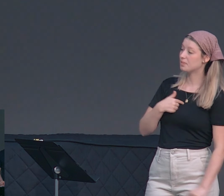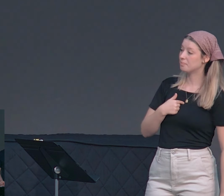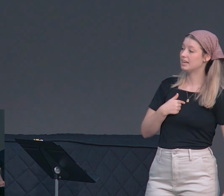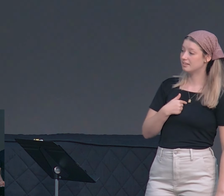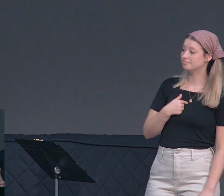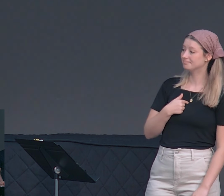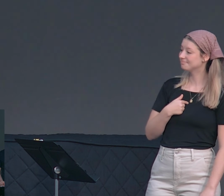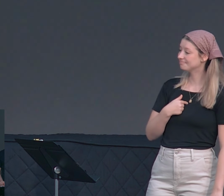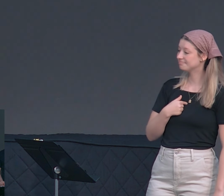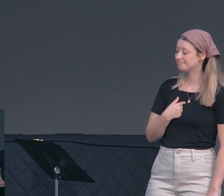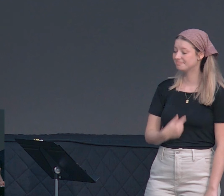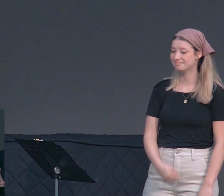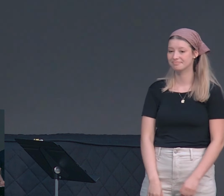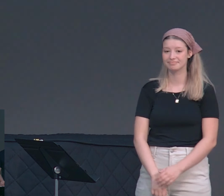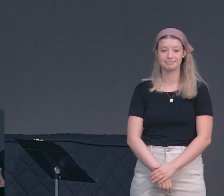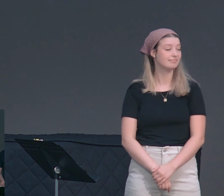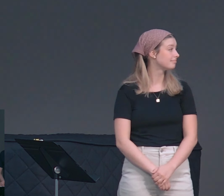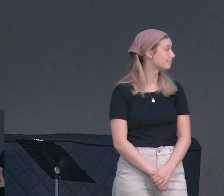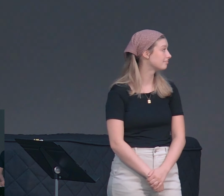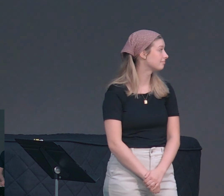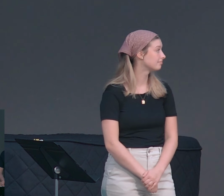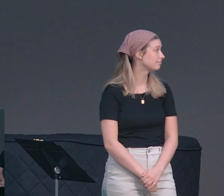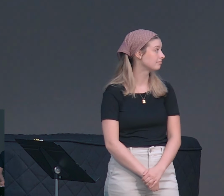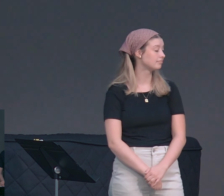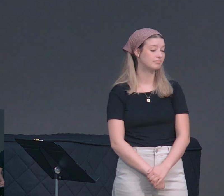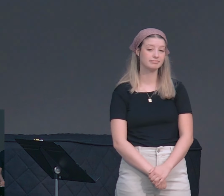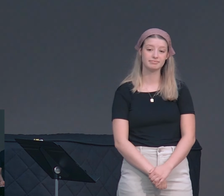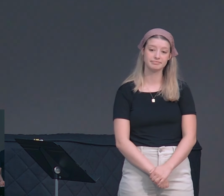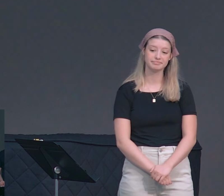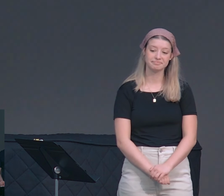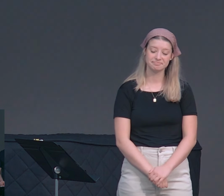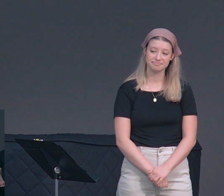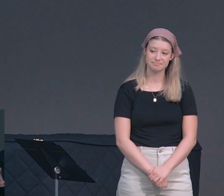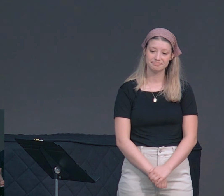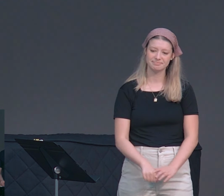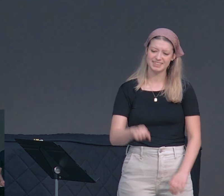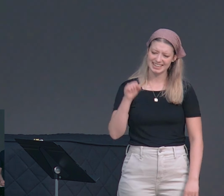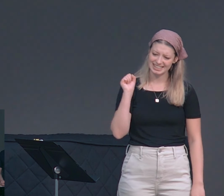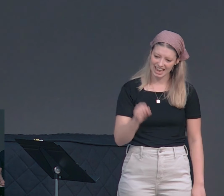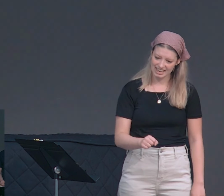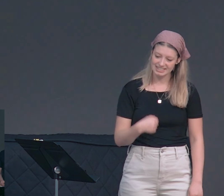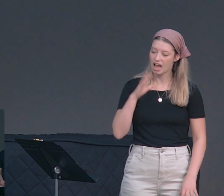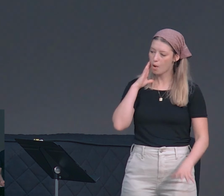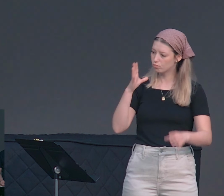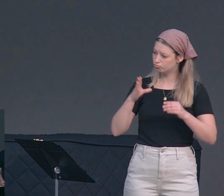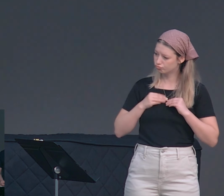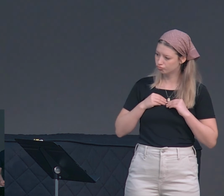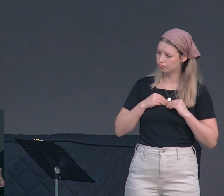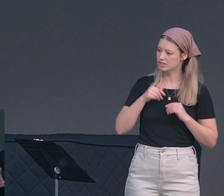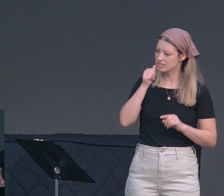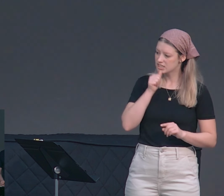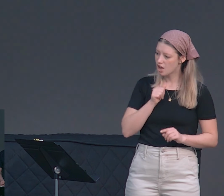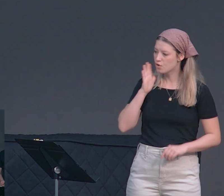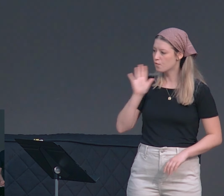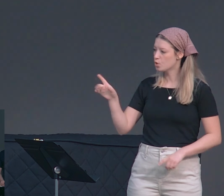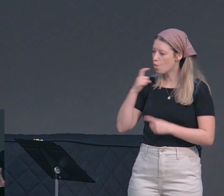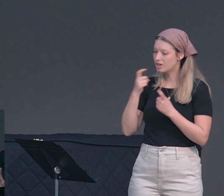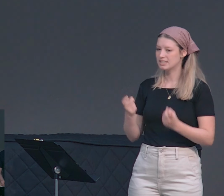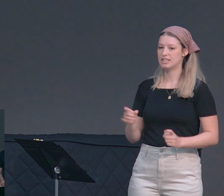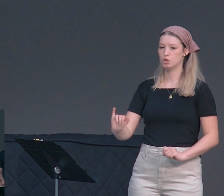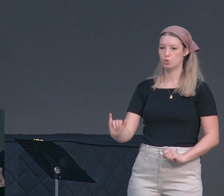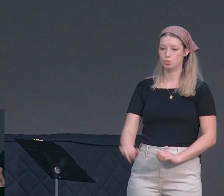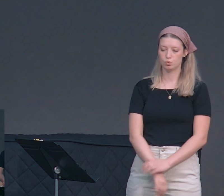paradise. Yes, yes, I will take yours too. As we hang here together, your